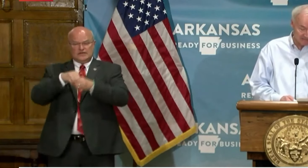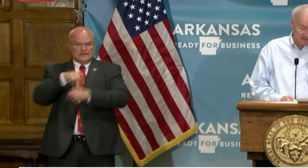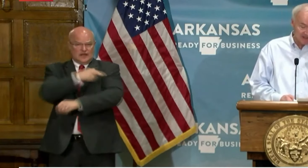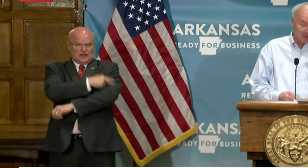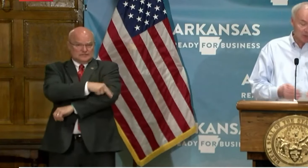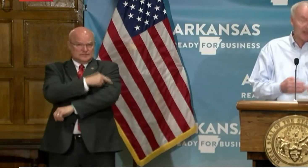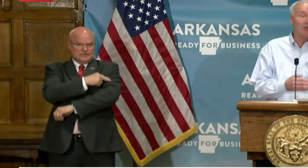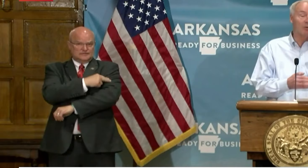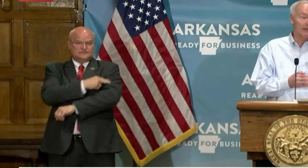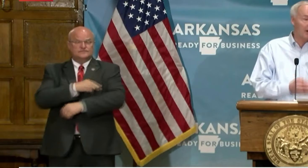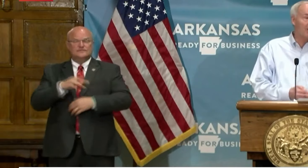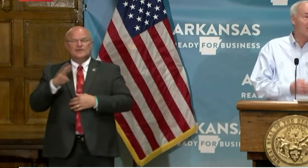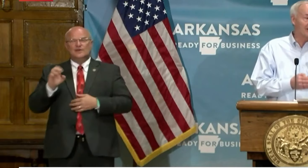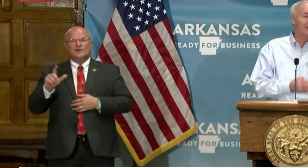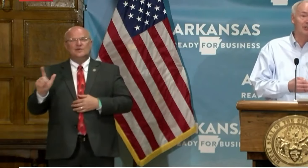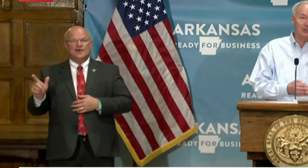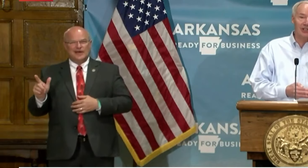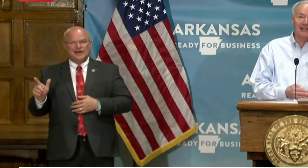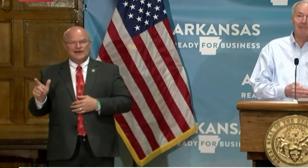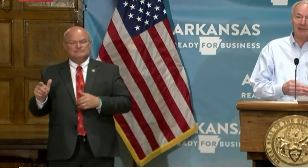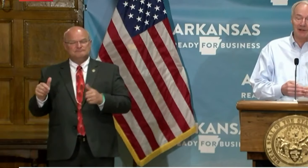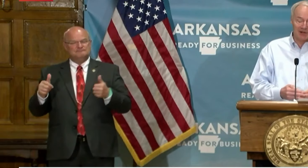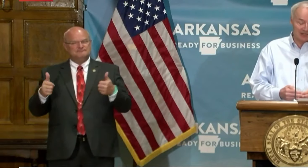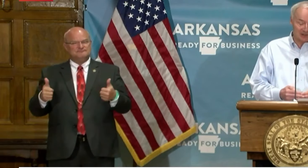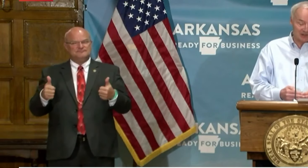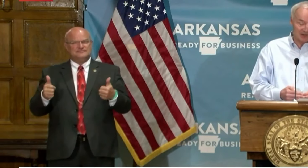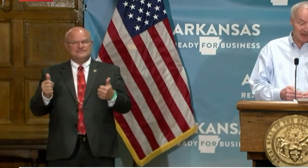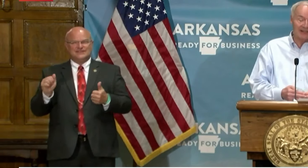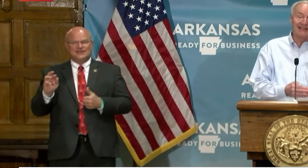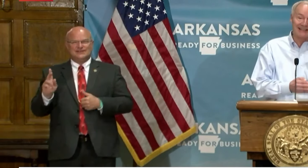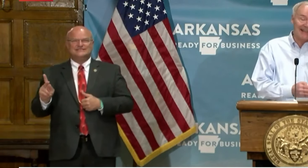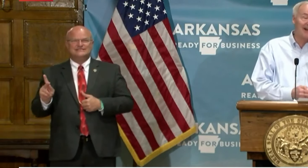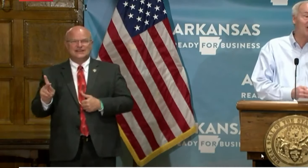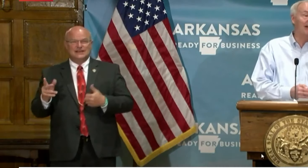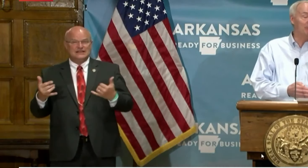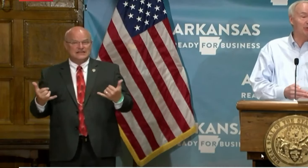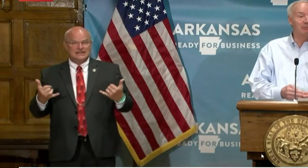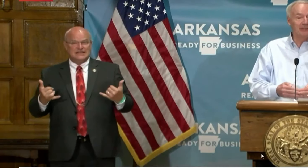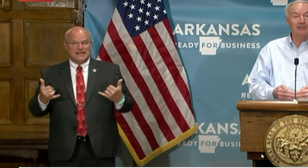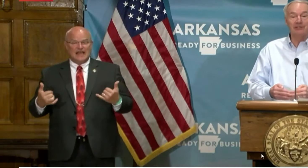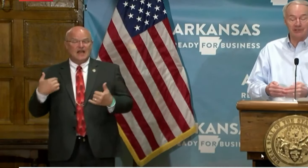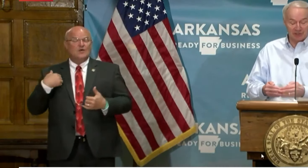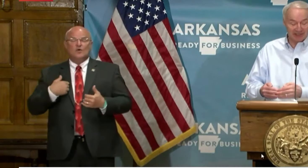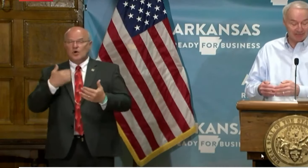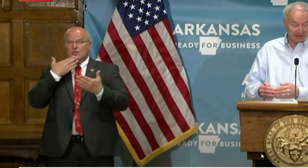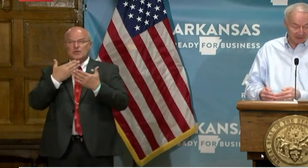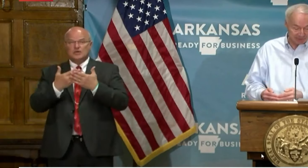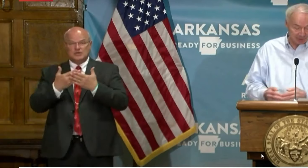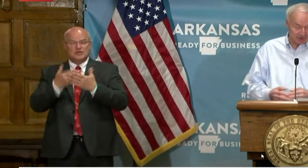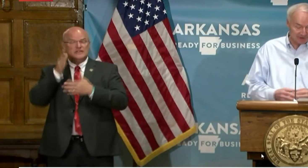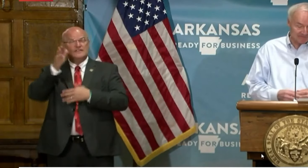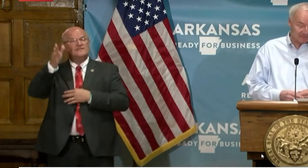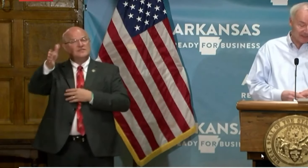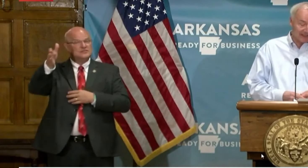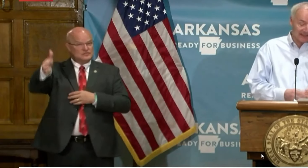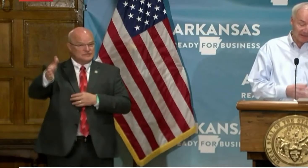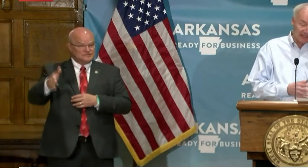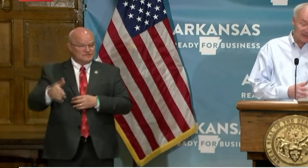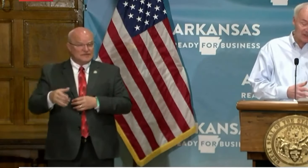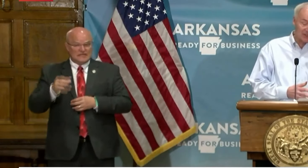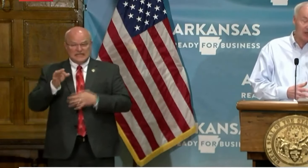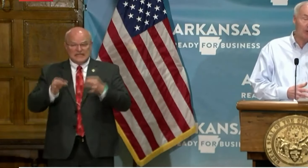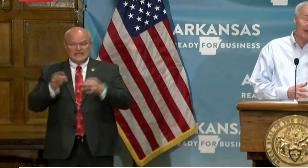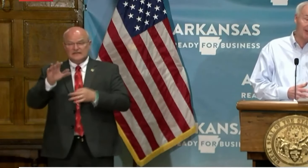care. Well, we are in good shape in Arkansas now, and we will be in good shape in the future.